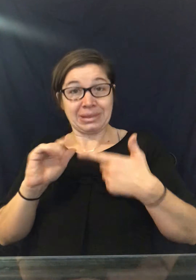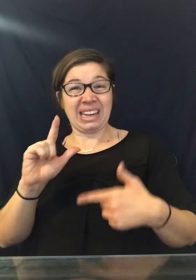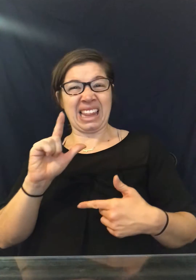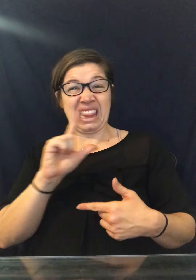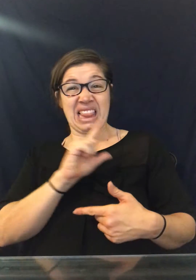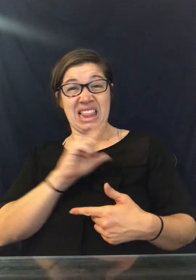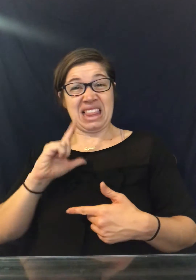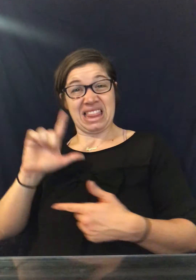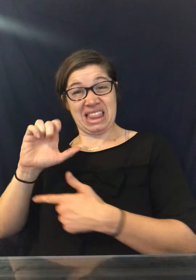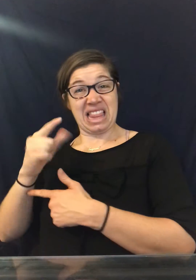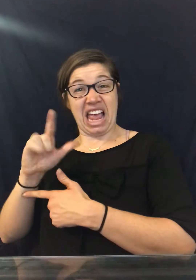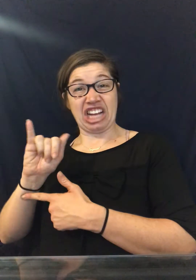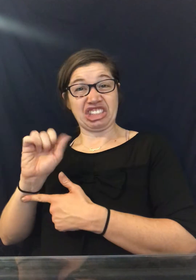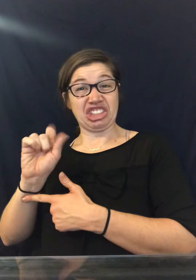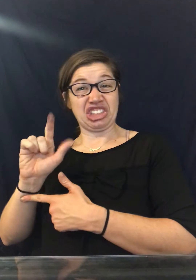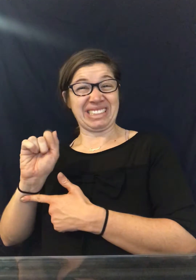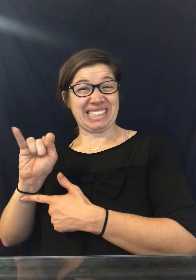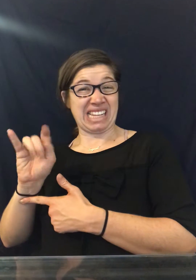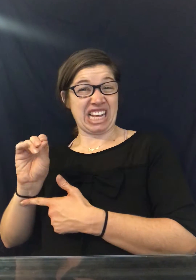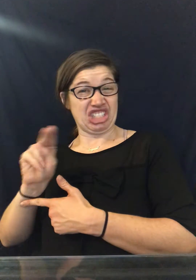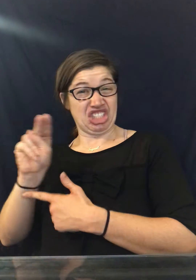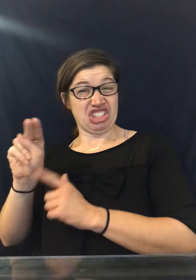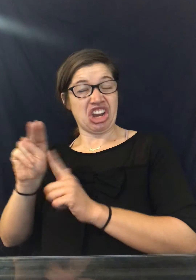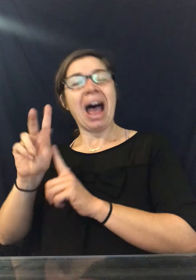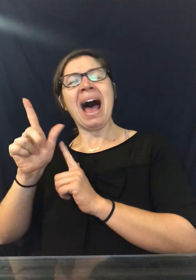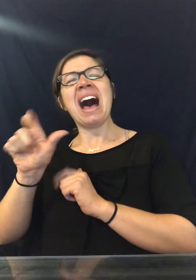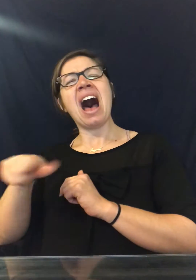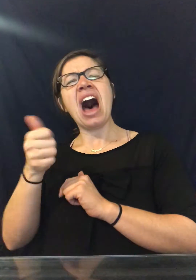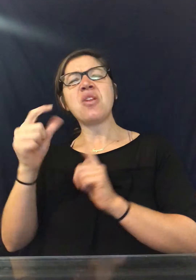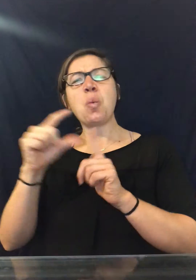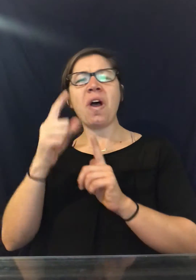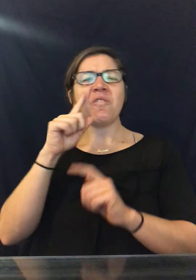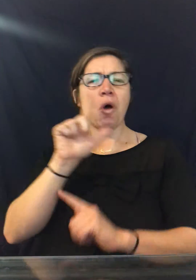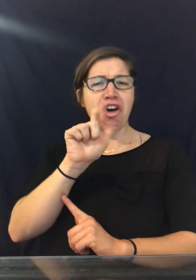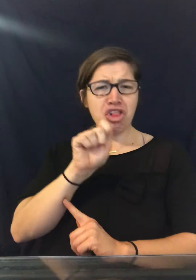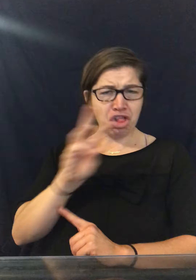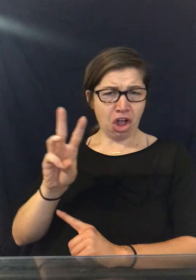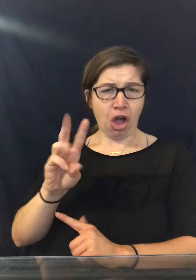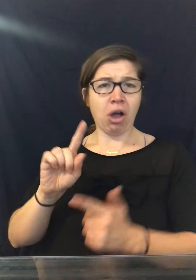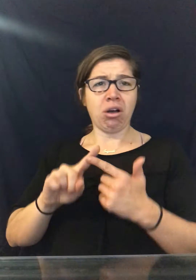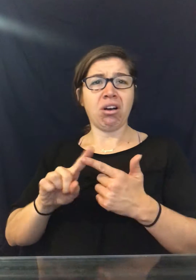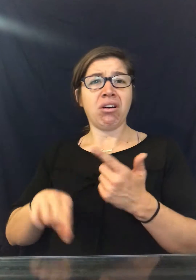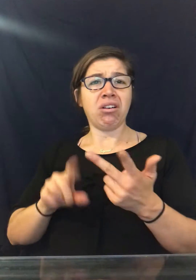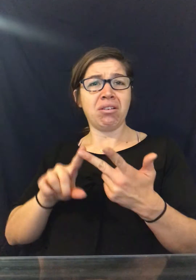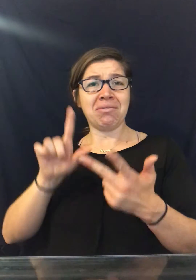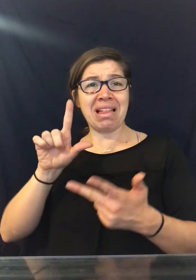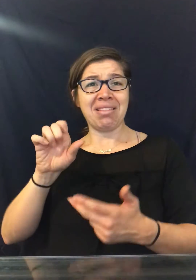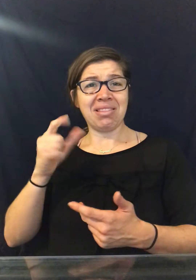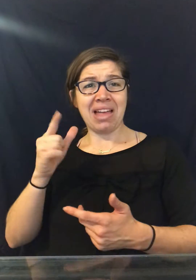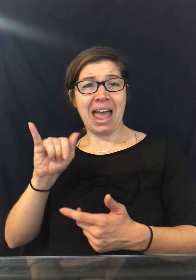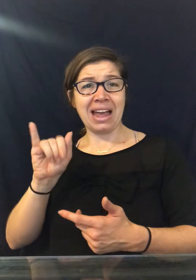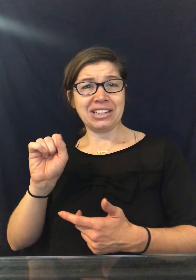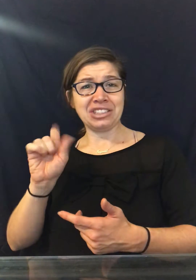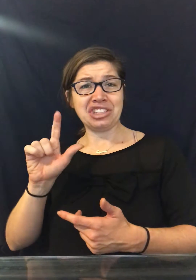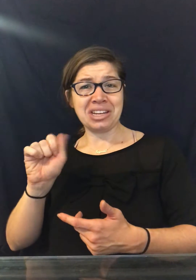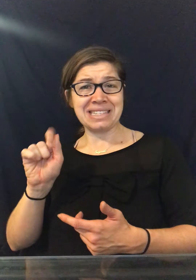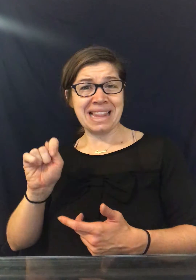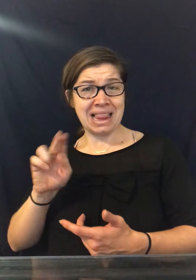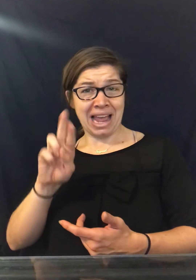The legislature is the body, okay? Congress is a legislature.